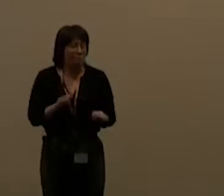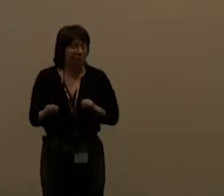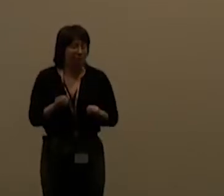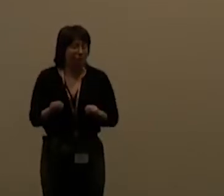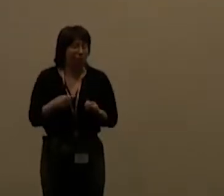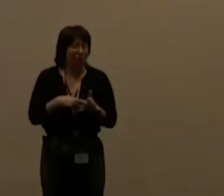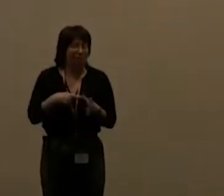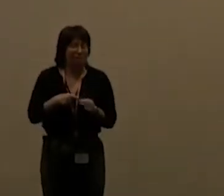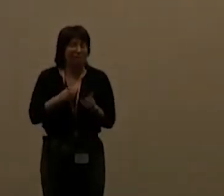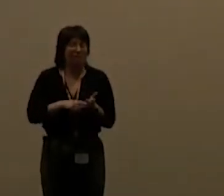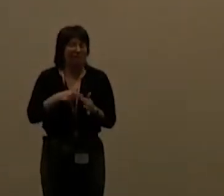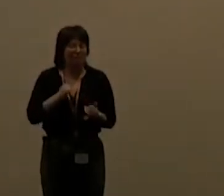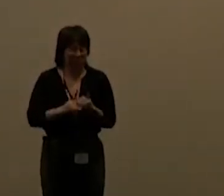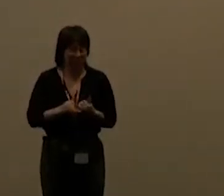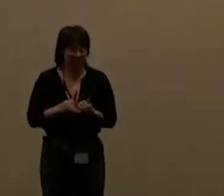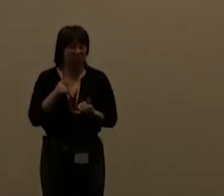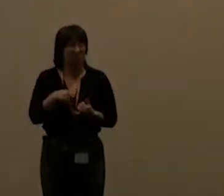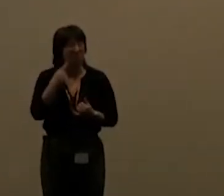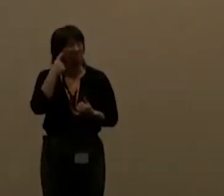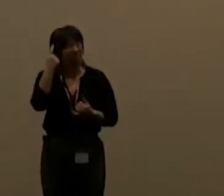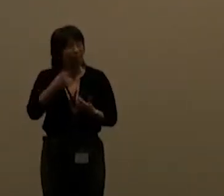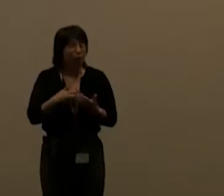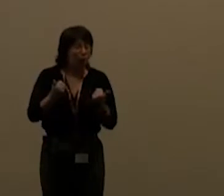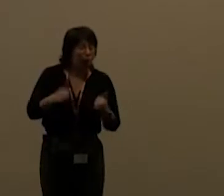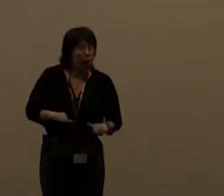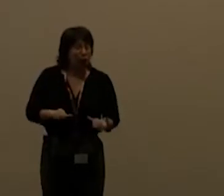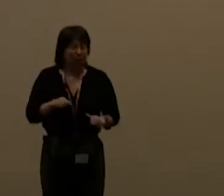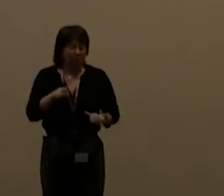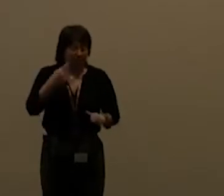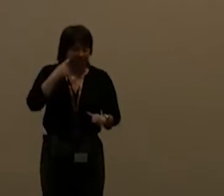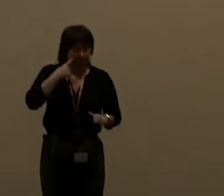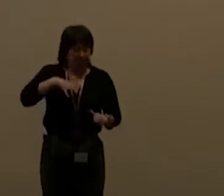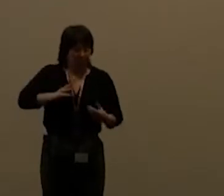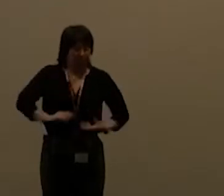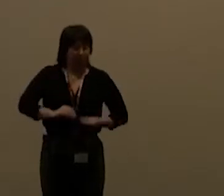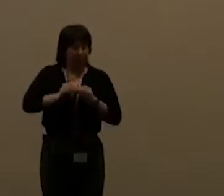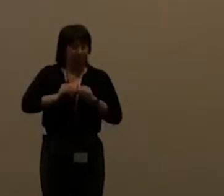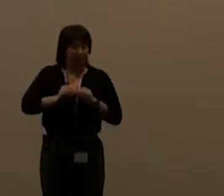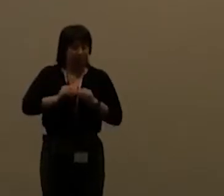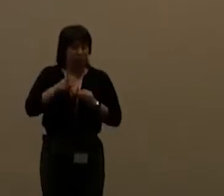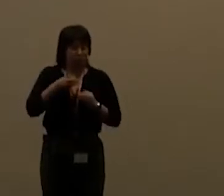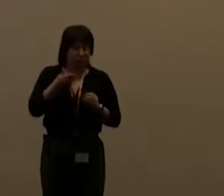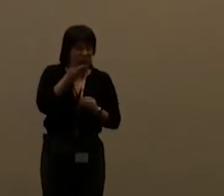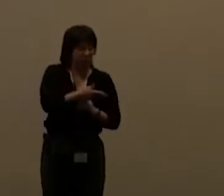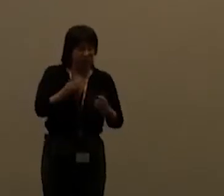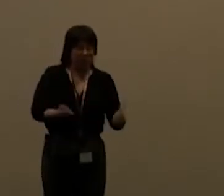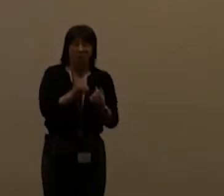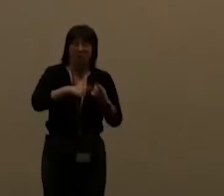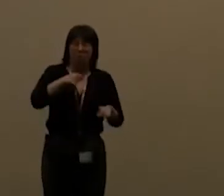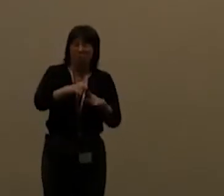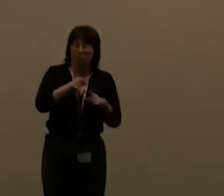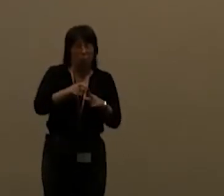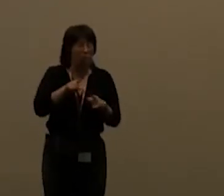templates. So oftentimes when you're thinking of a solution that you're looking to build, you might go straight to Power Apps if it's